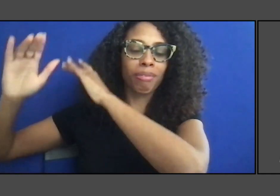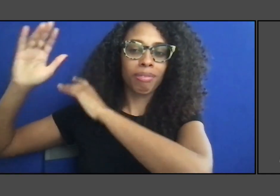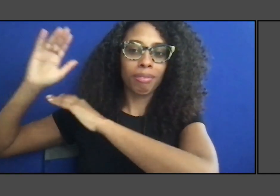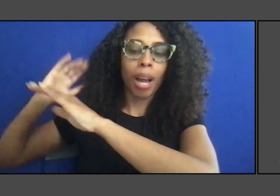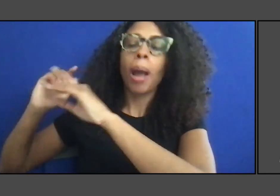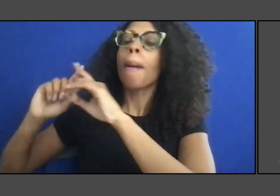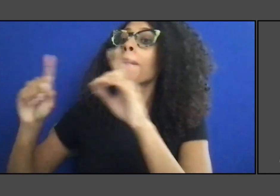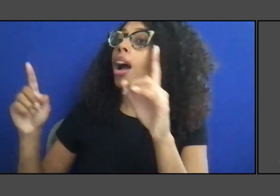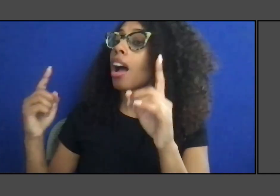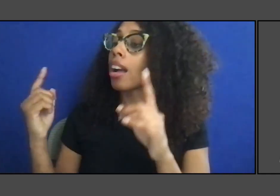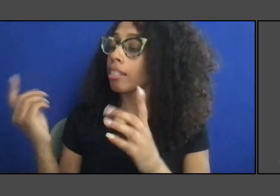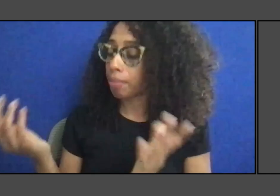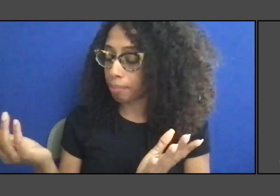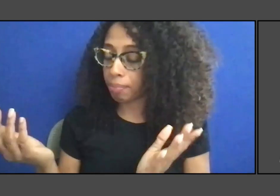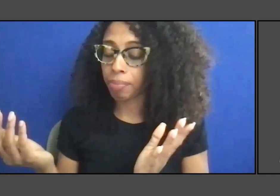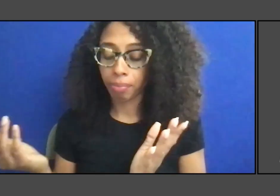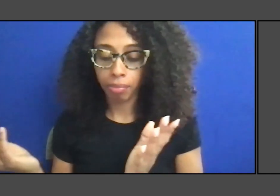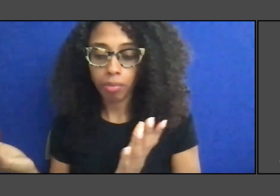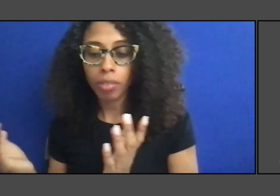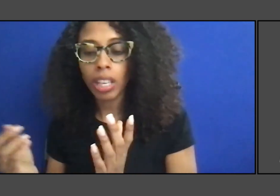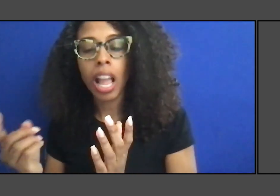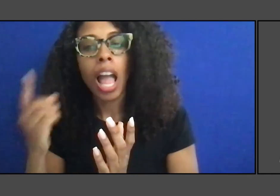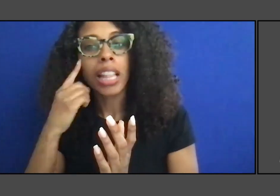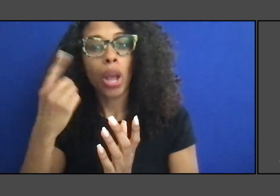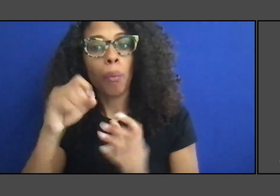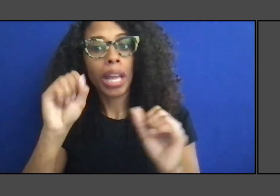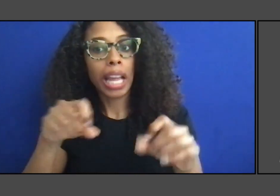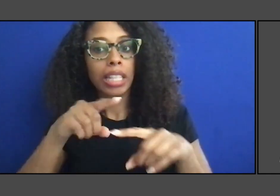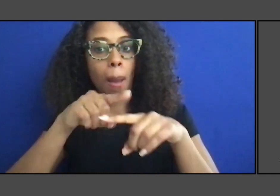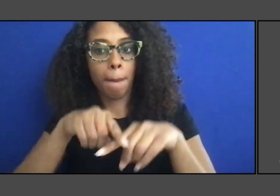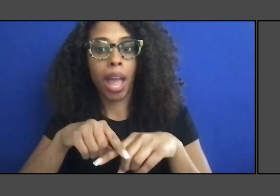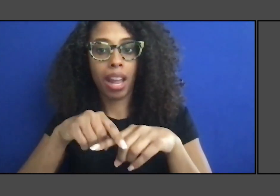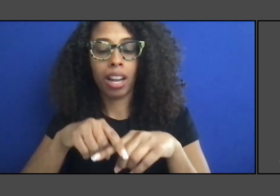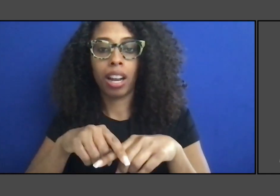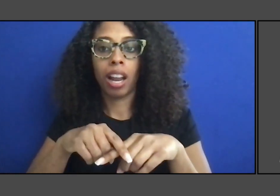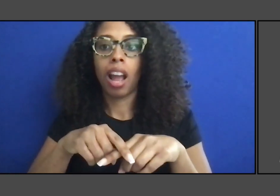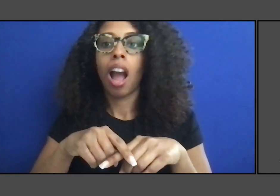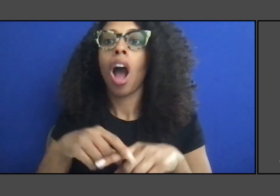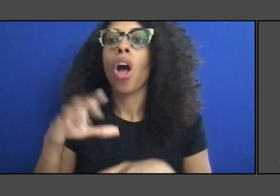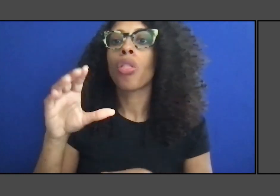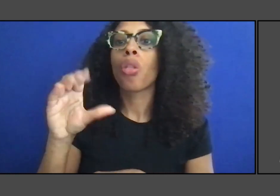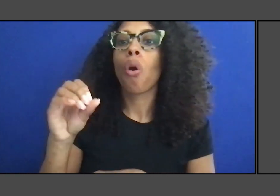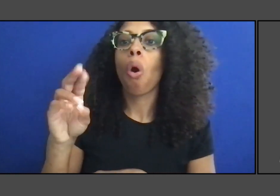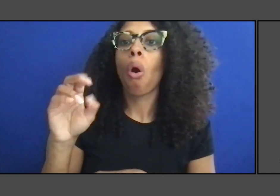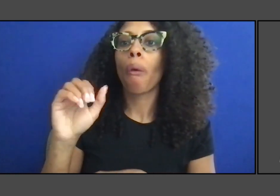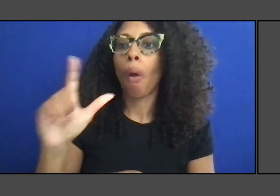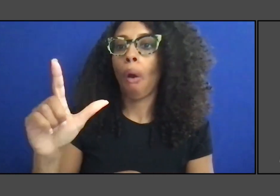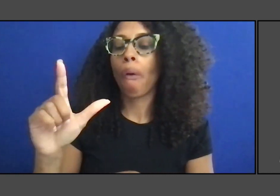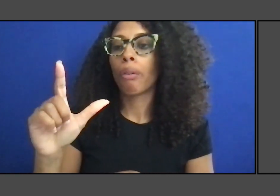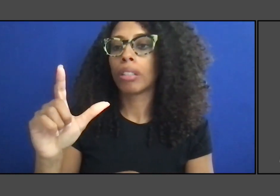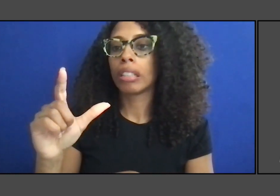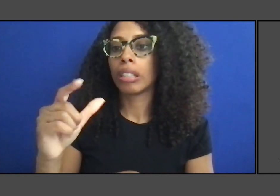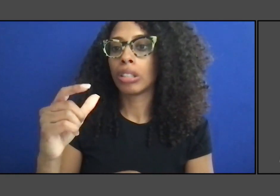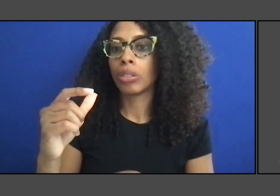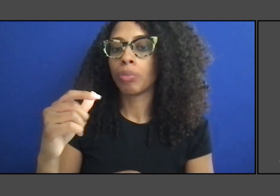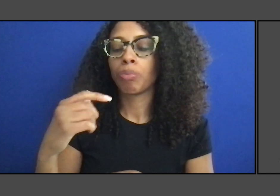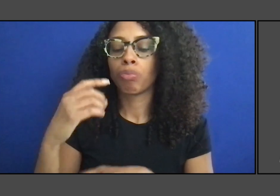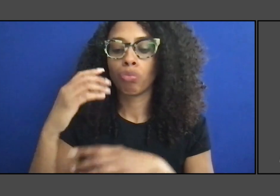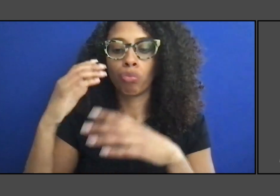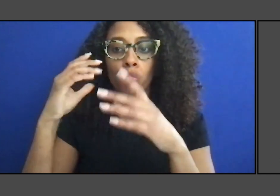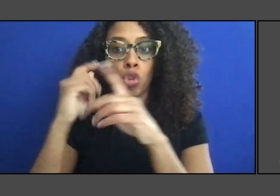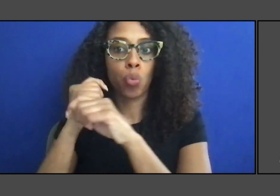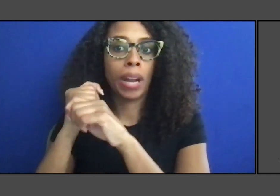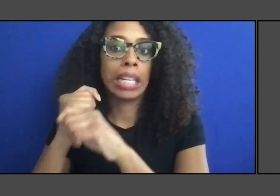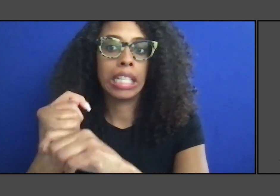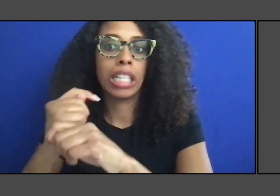I think we can depend on the oral tradition to carry us infinitely, Mhm. but trying to